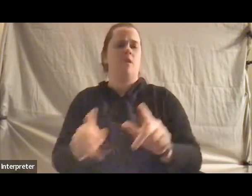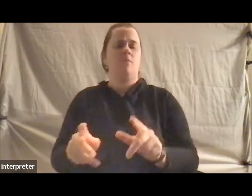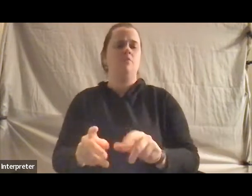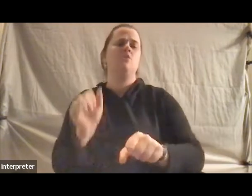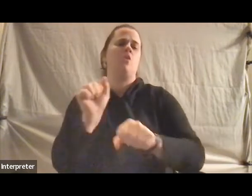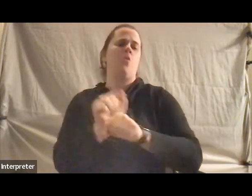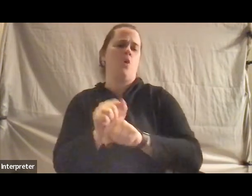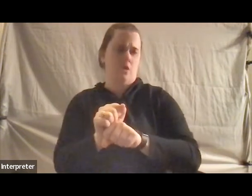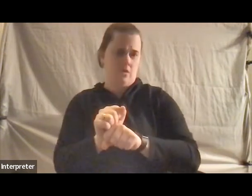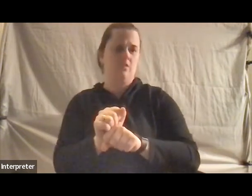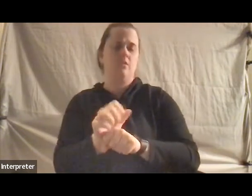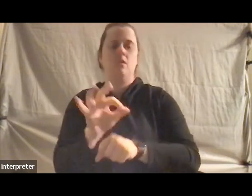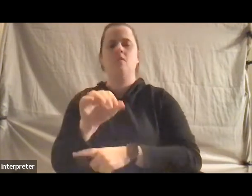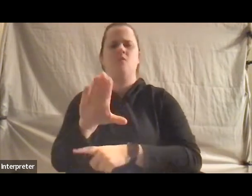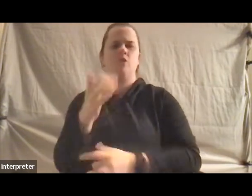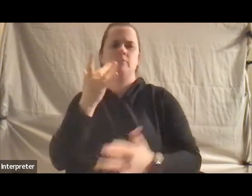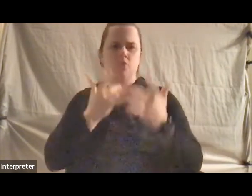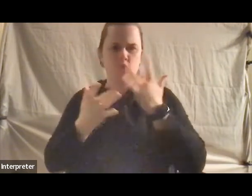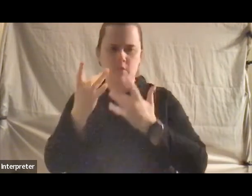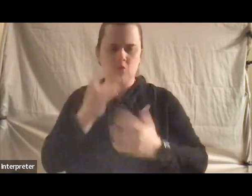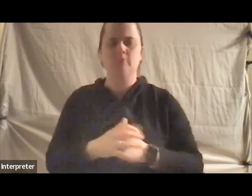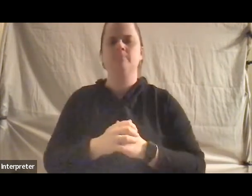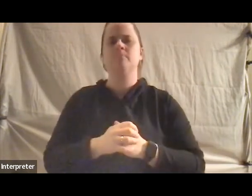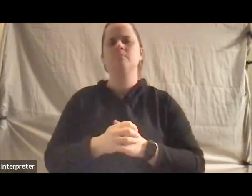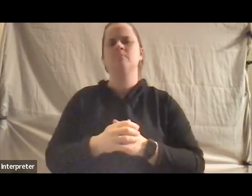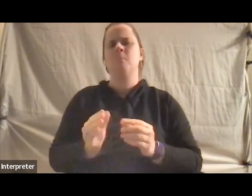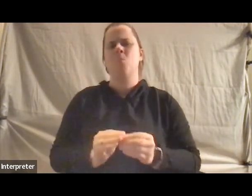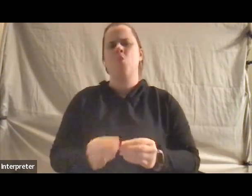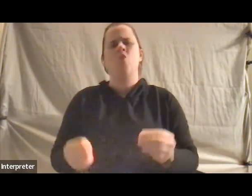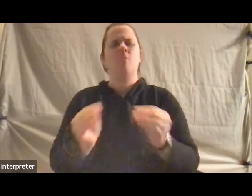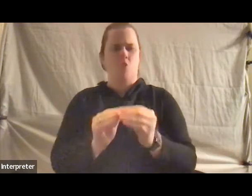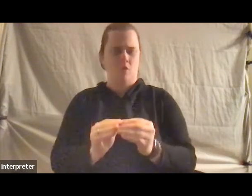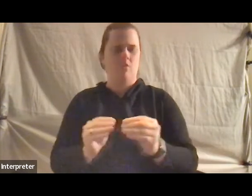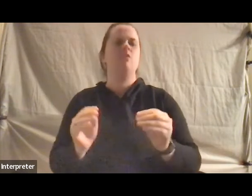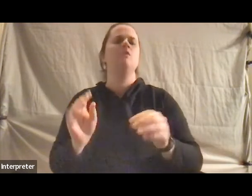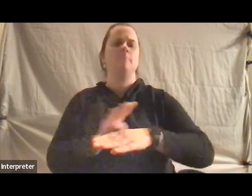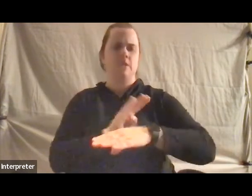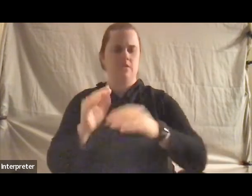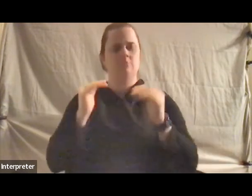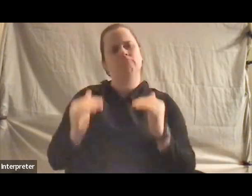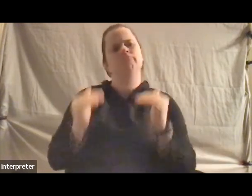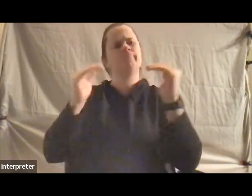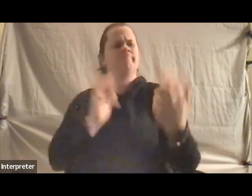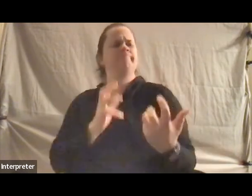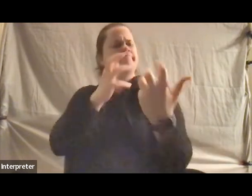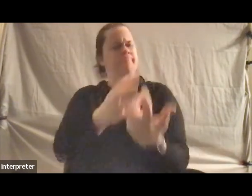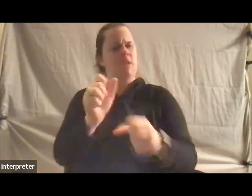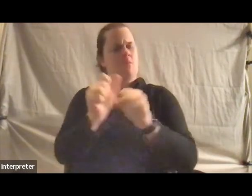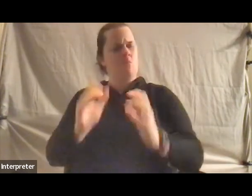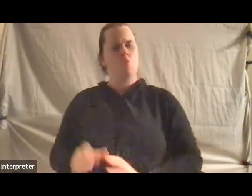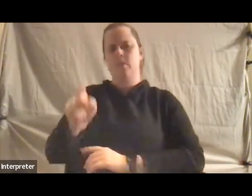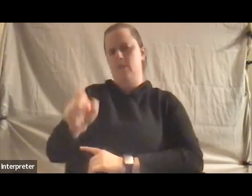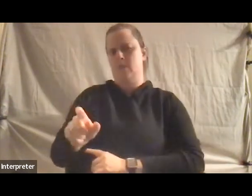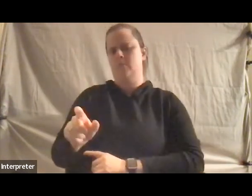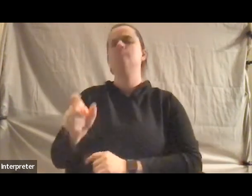shortage. We are seeing more and more businesses step up and adapt to employees' needs. And as that